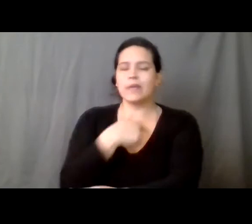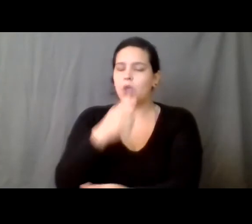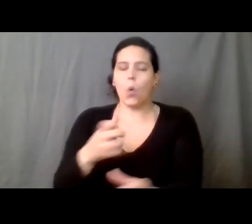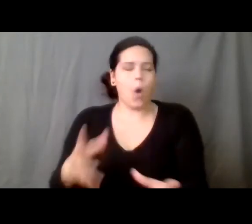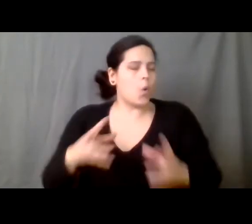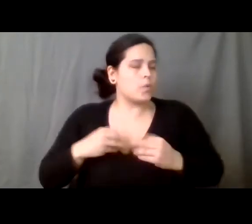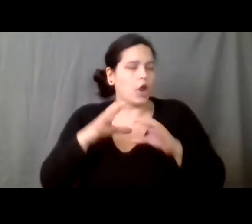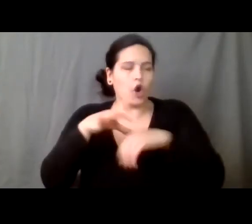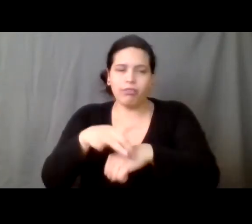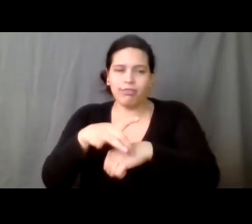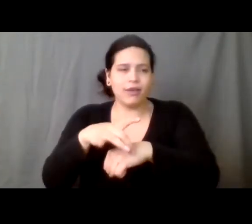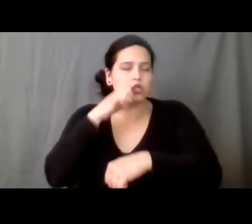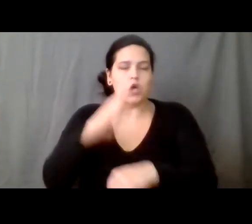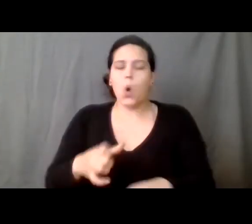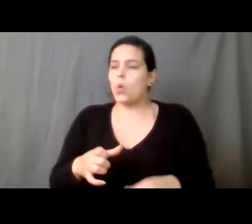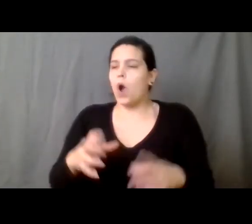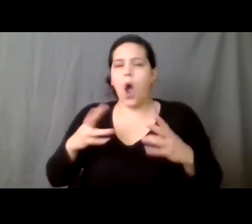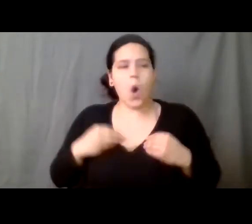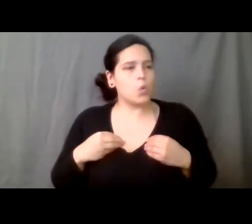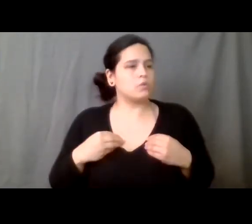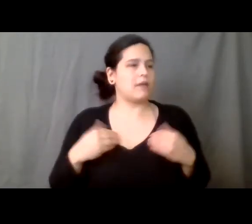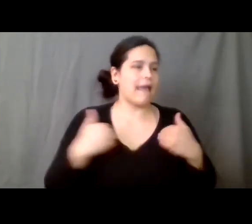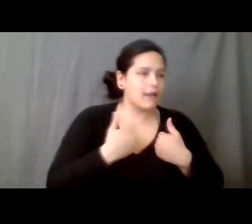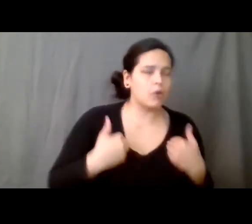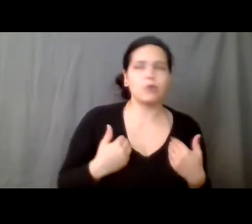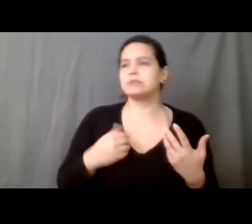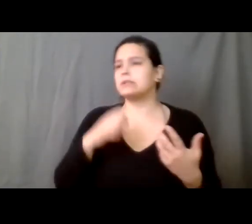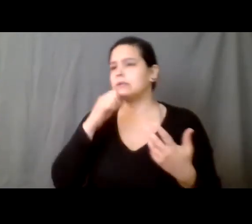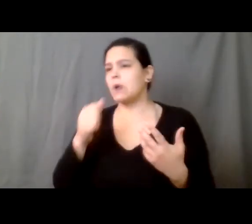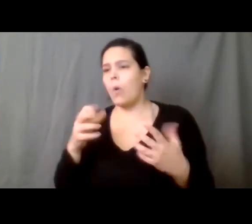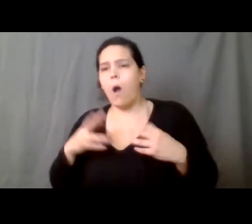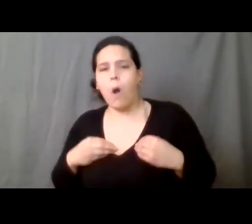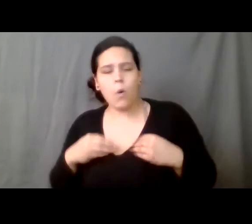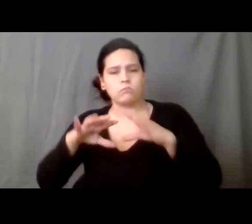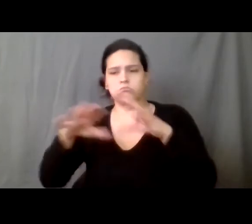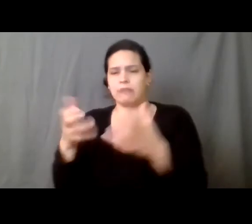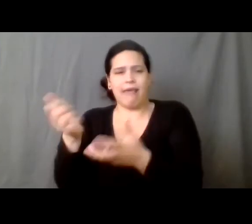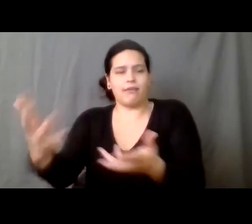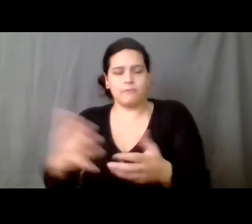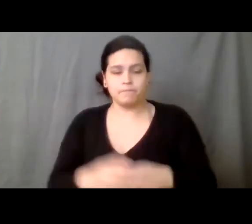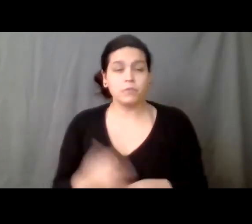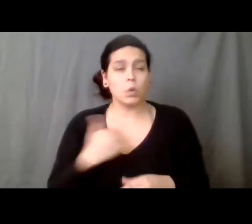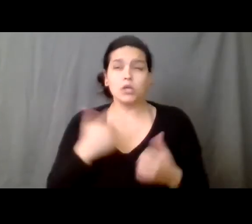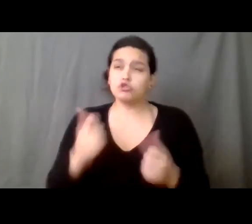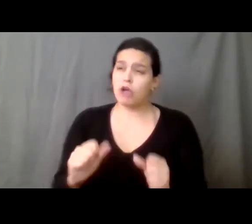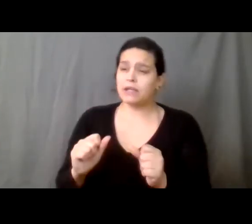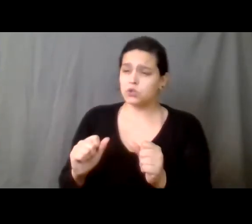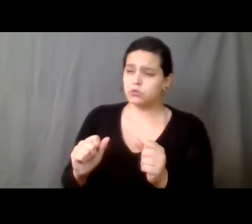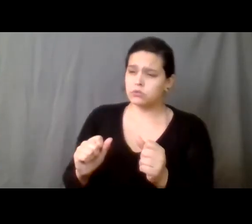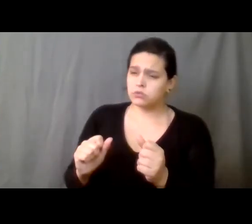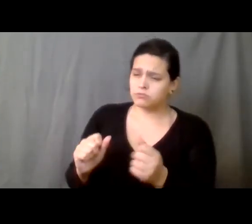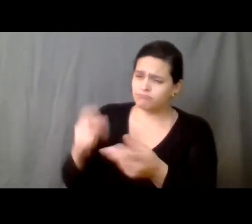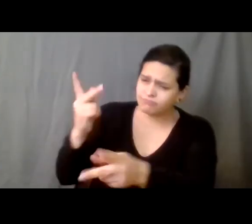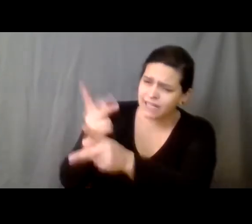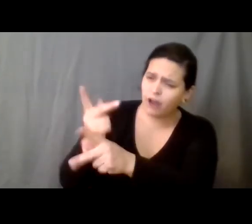upon, or above it. We respect our relatives and strive to do them no harm. In return, they help provide us sustenance,